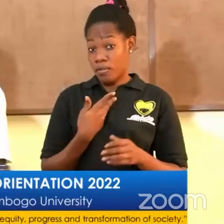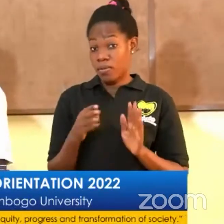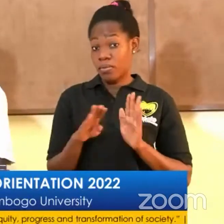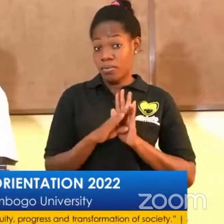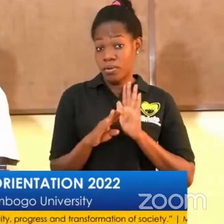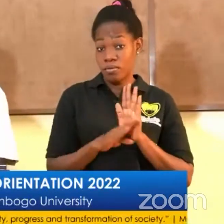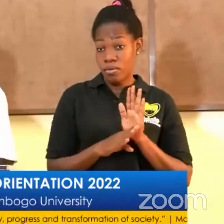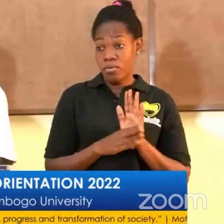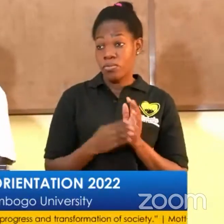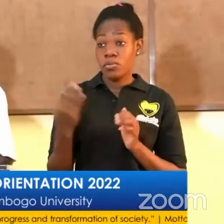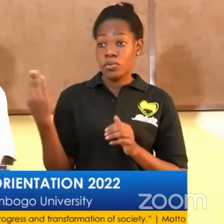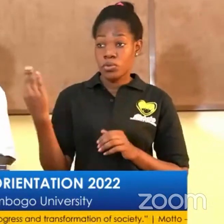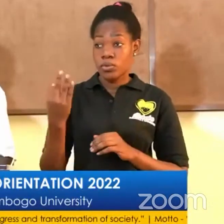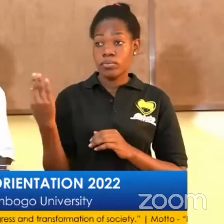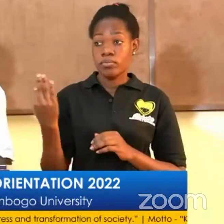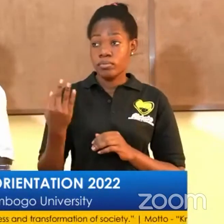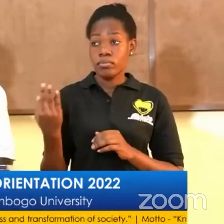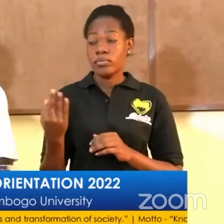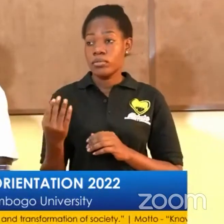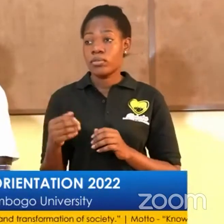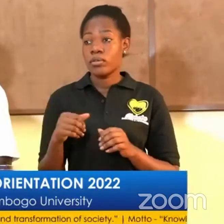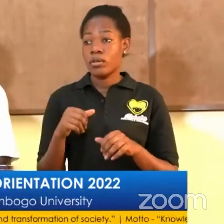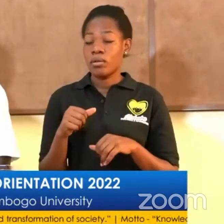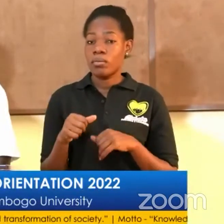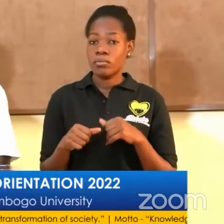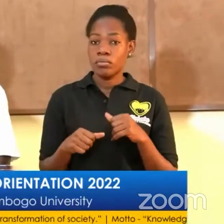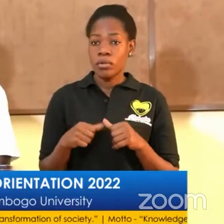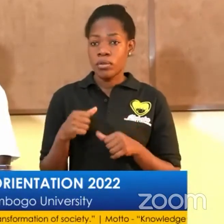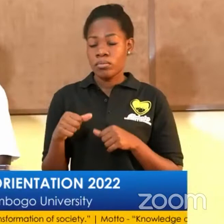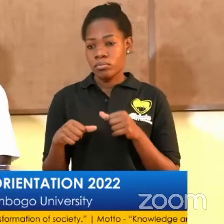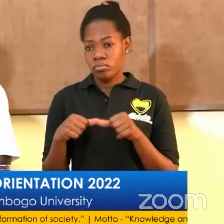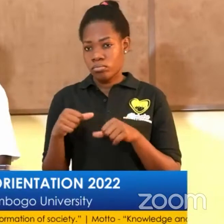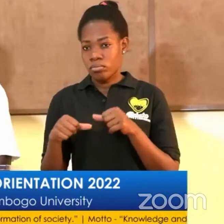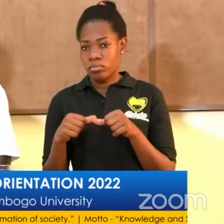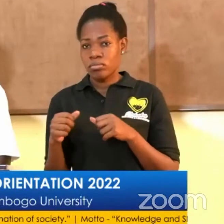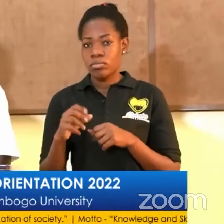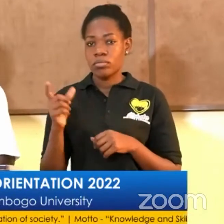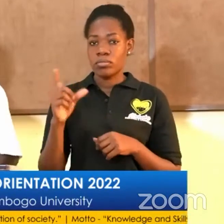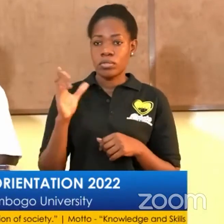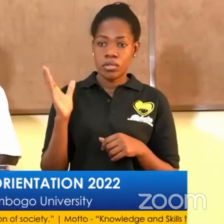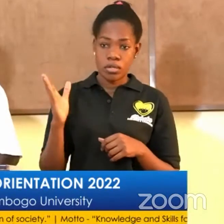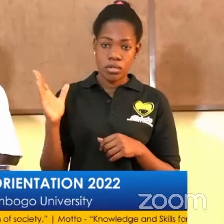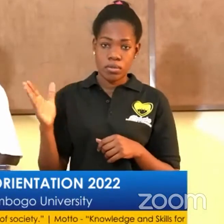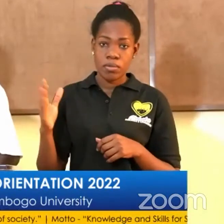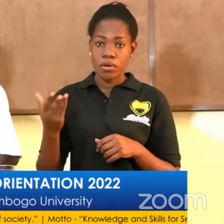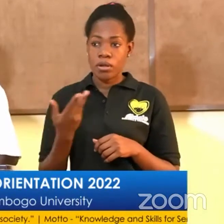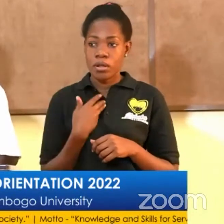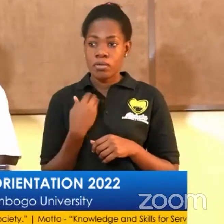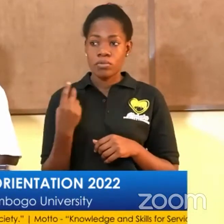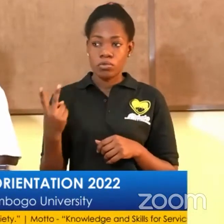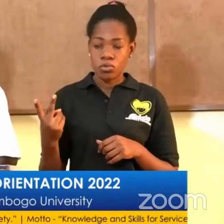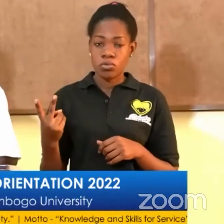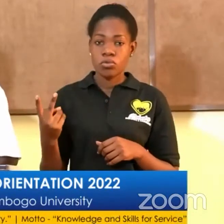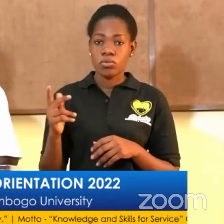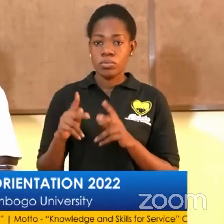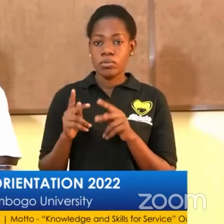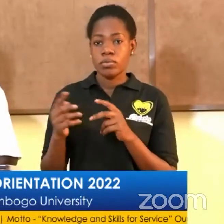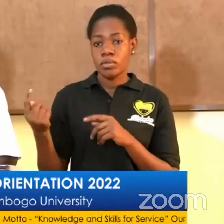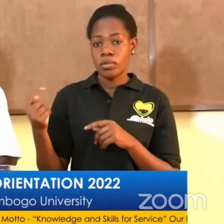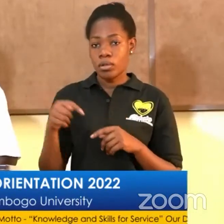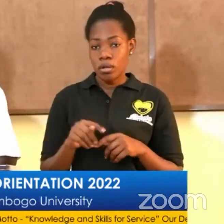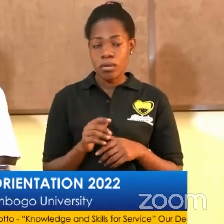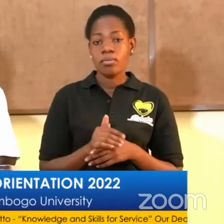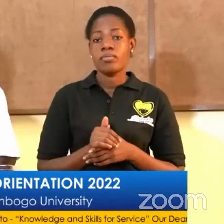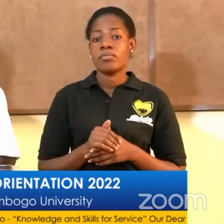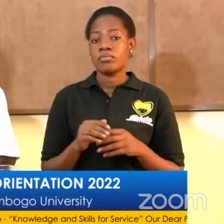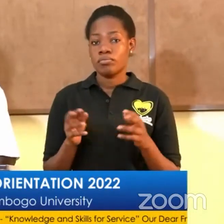to orient you in the library. We have a physical library tour coming up, and we shall explain and give